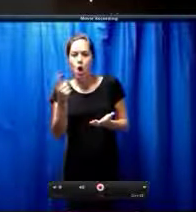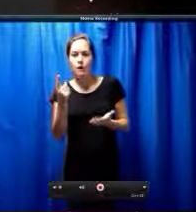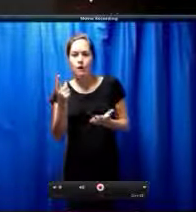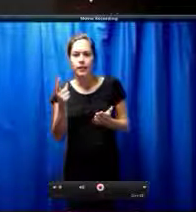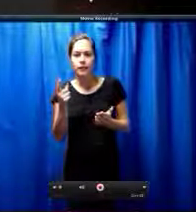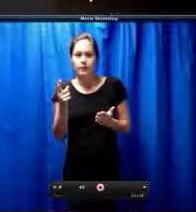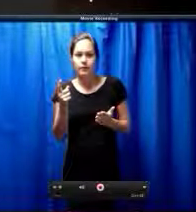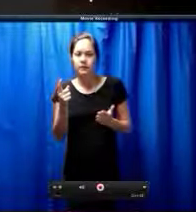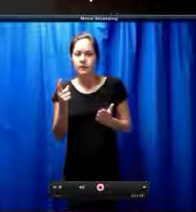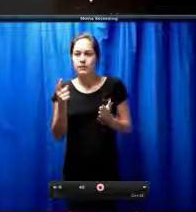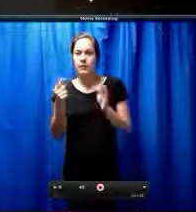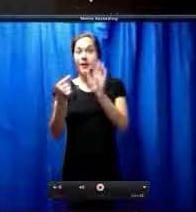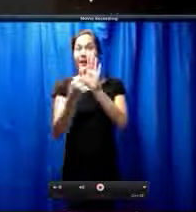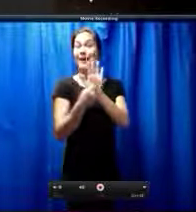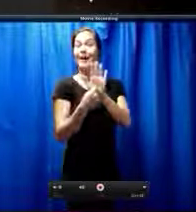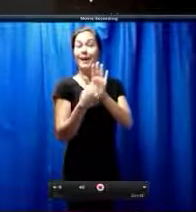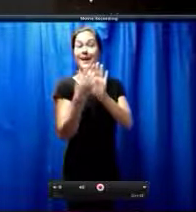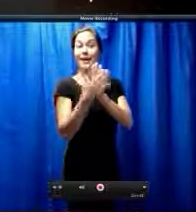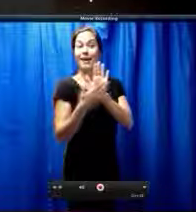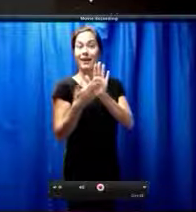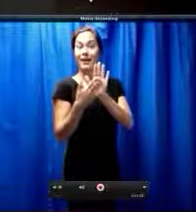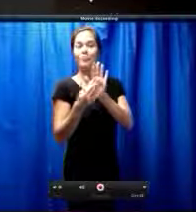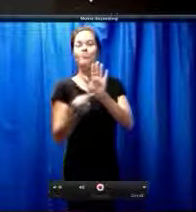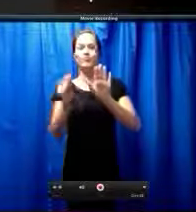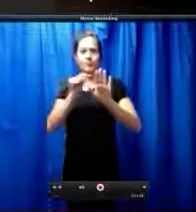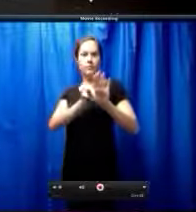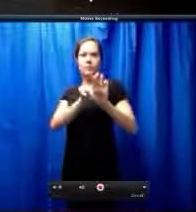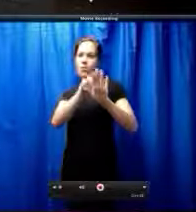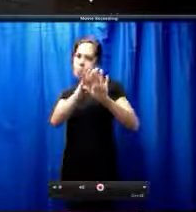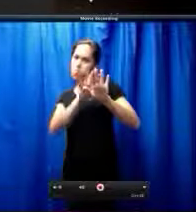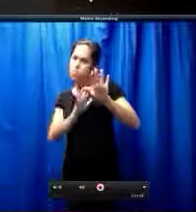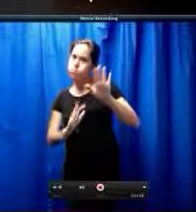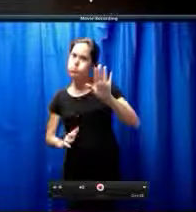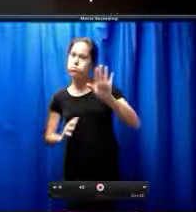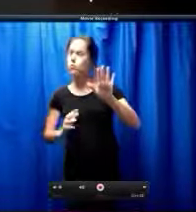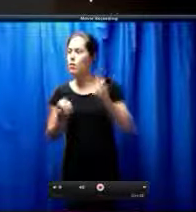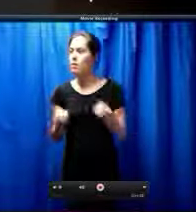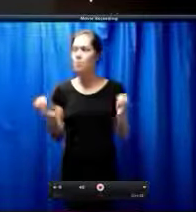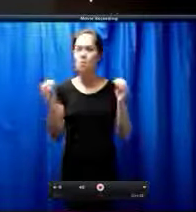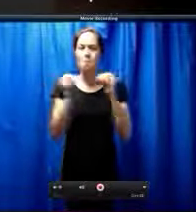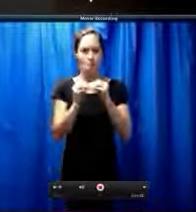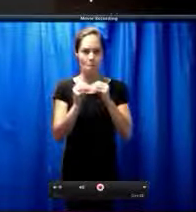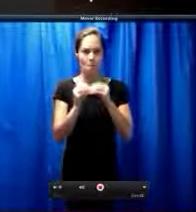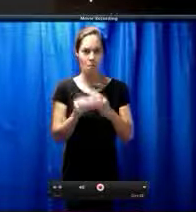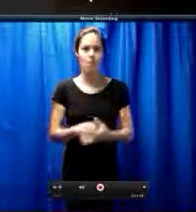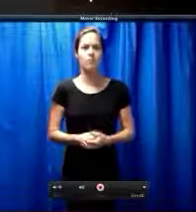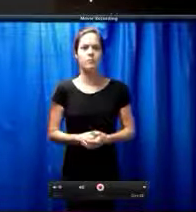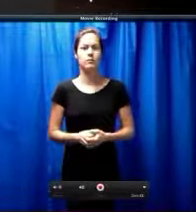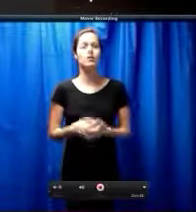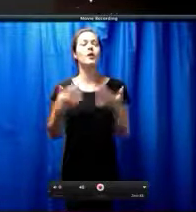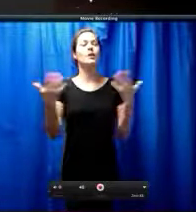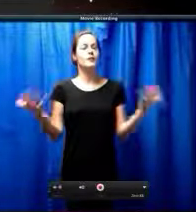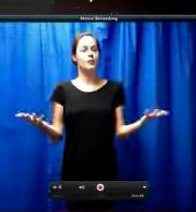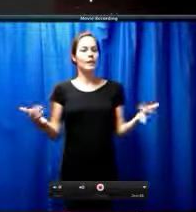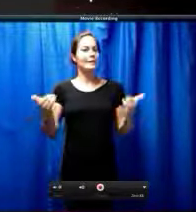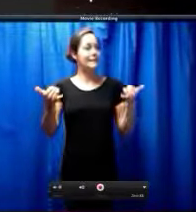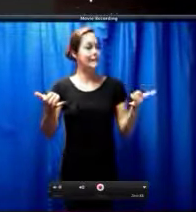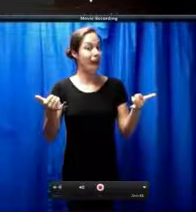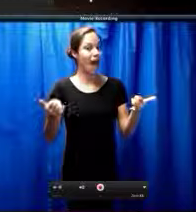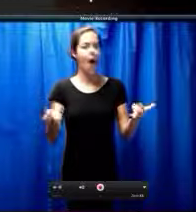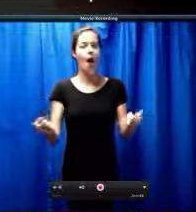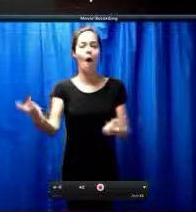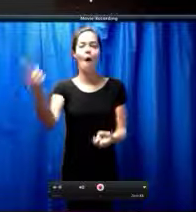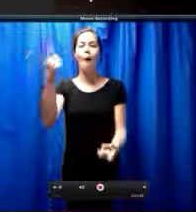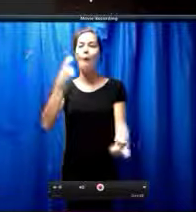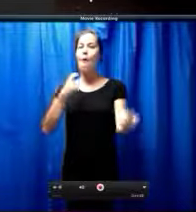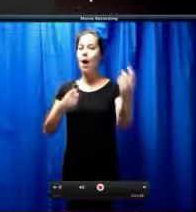on underneath. Okay? So, I'm hoping for some questions. What questions might I answer